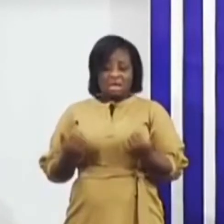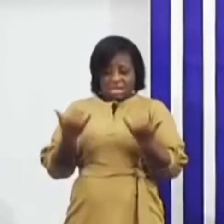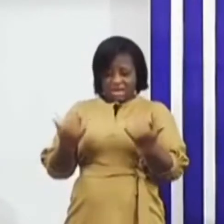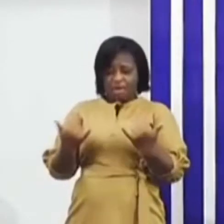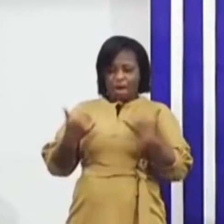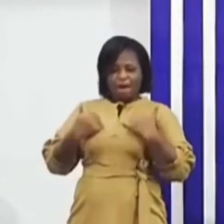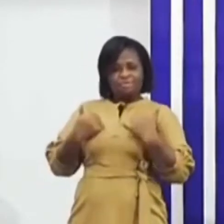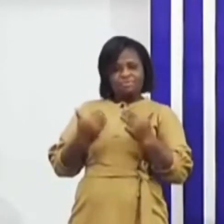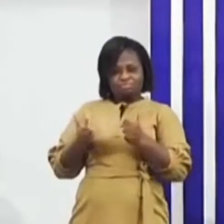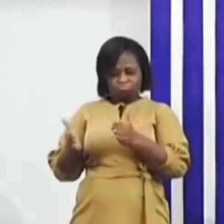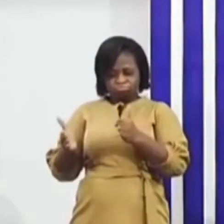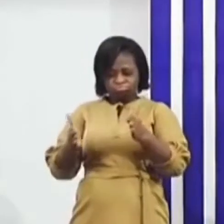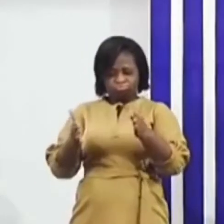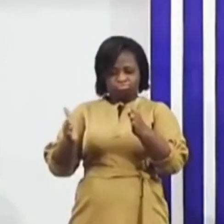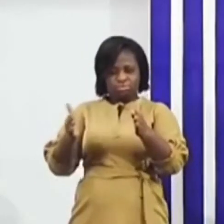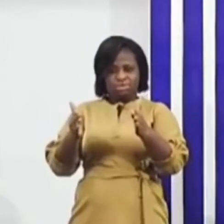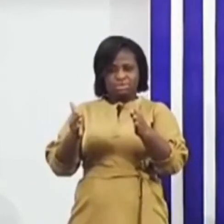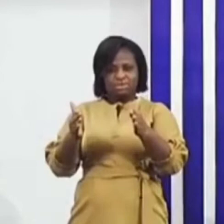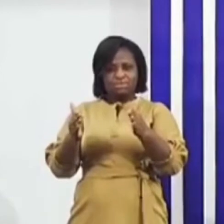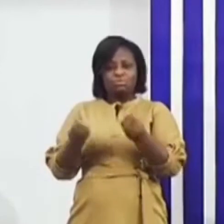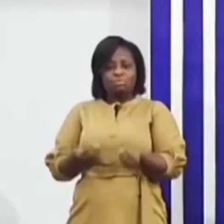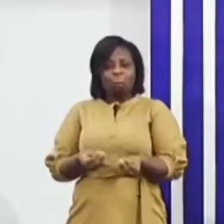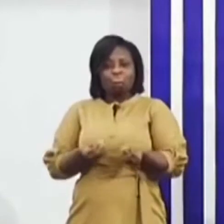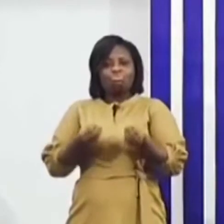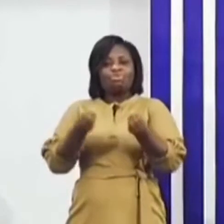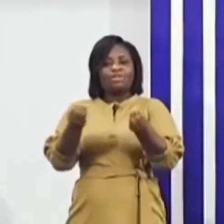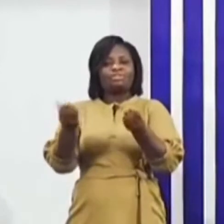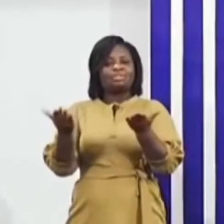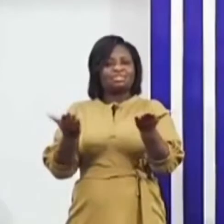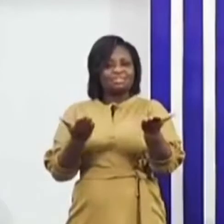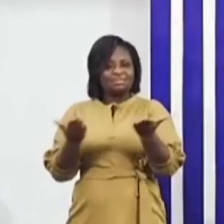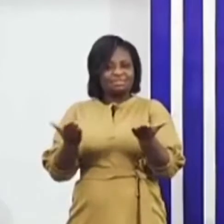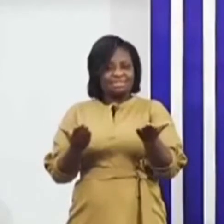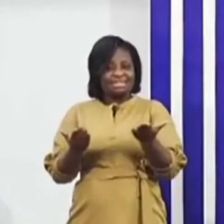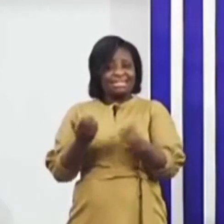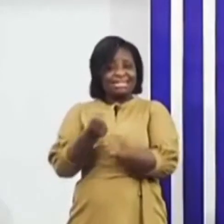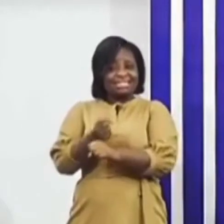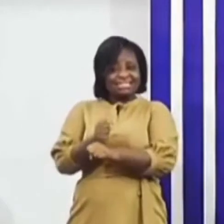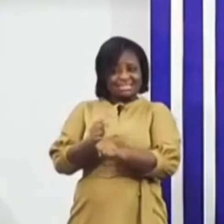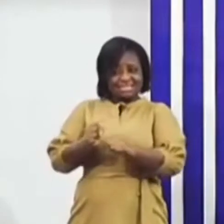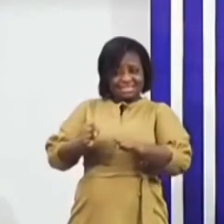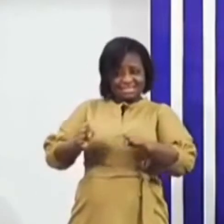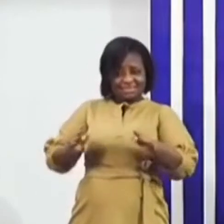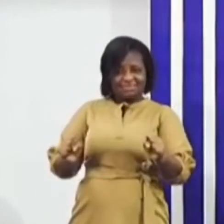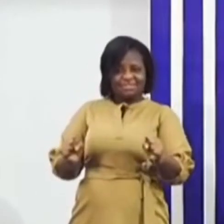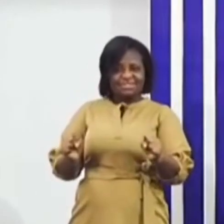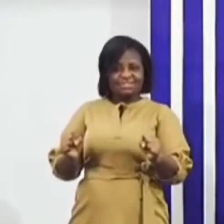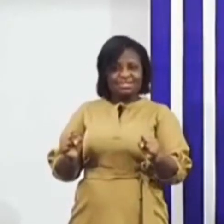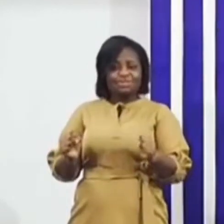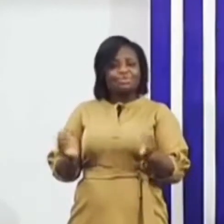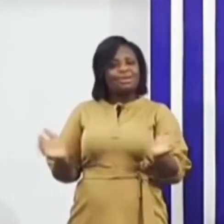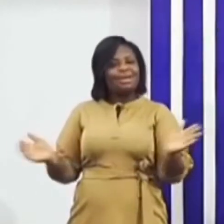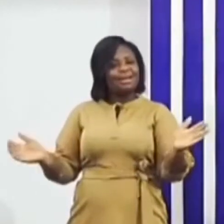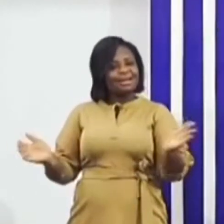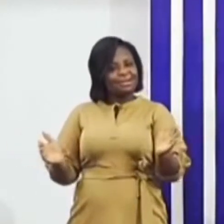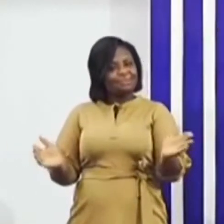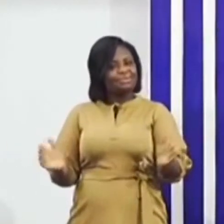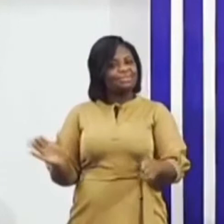place that allow us to be able to provide services for you in safety safeguarding is encouraging all